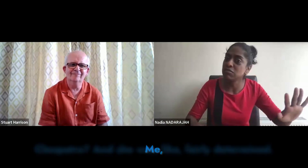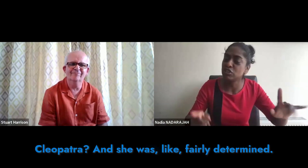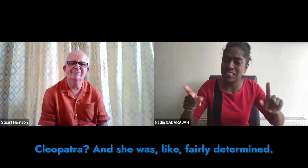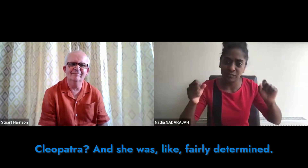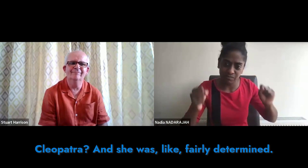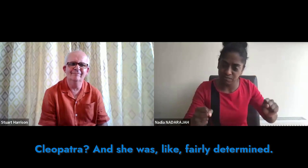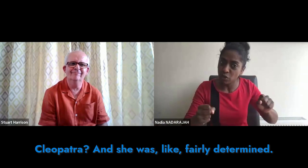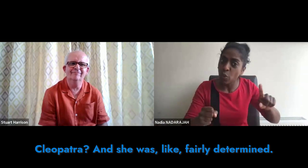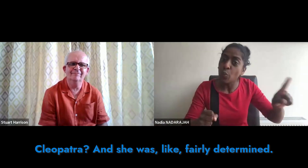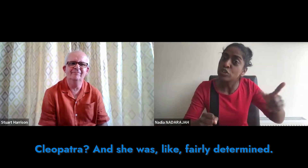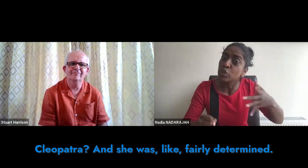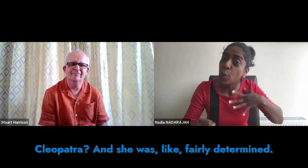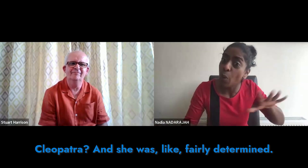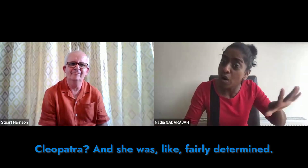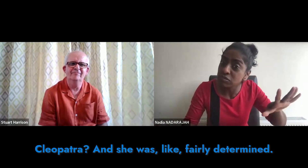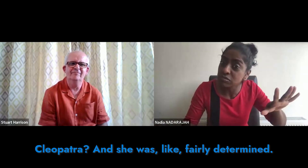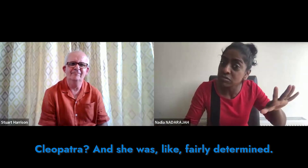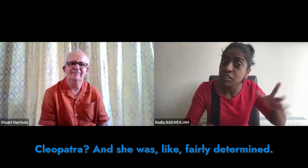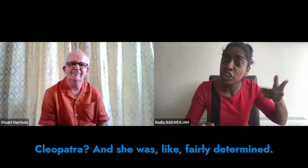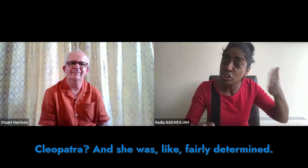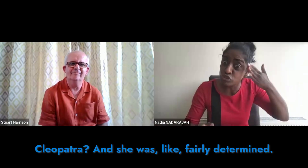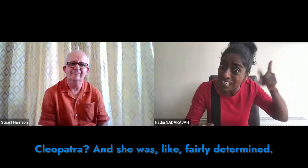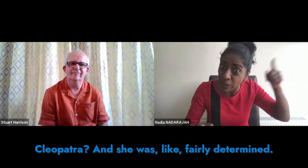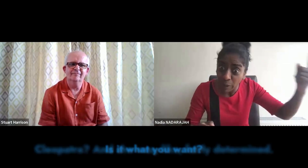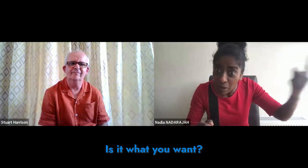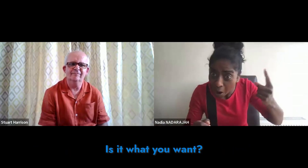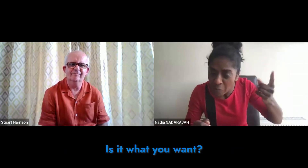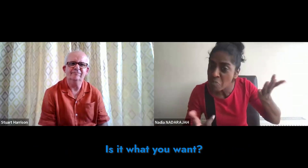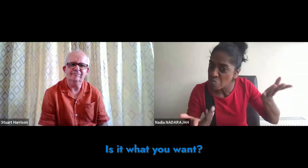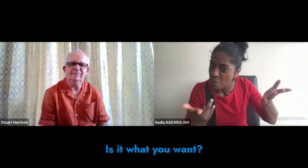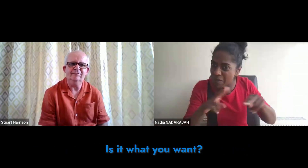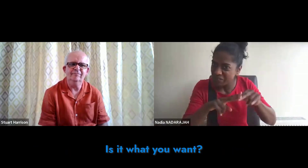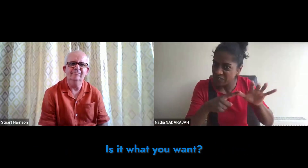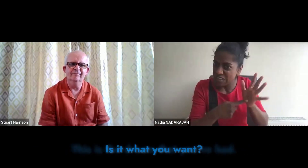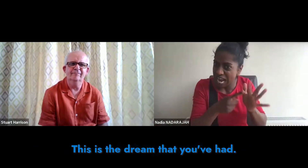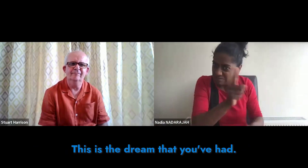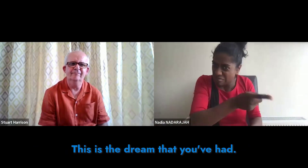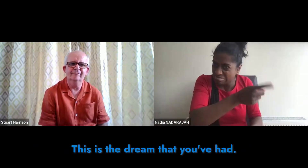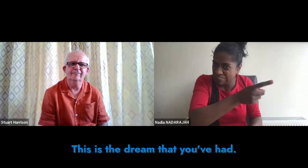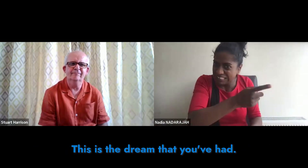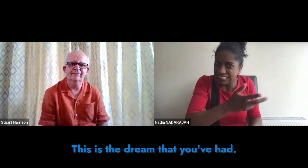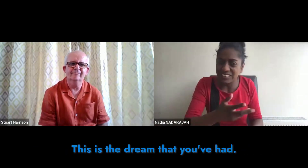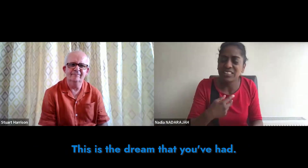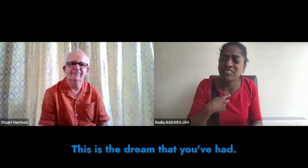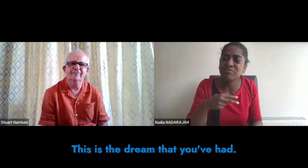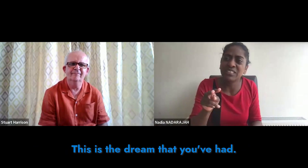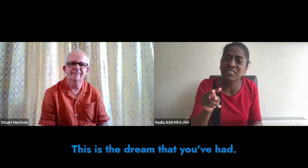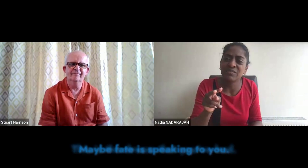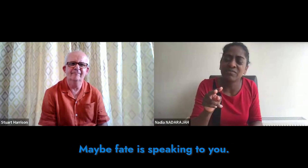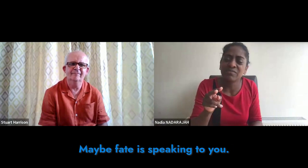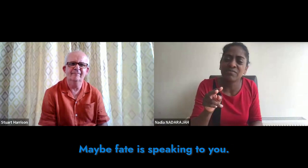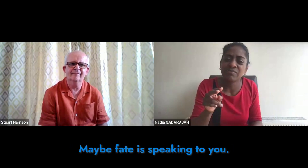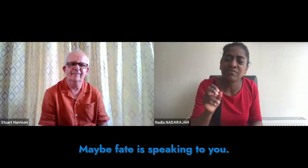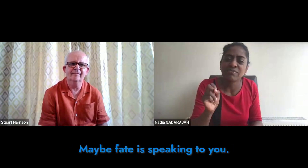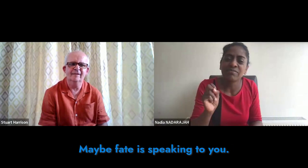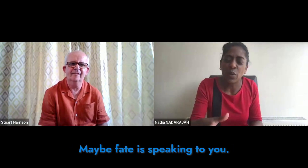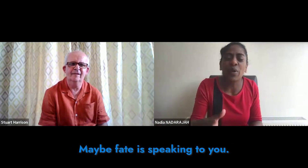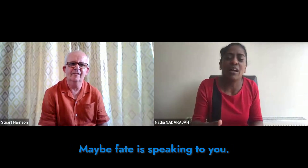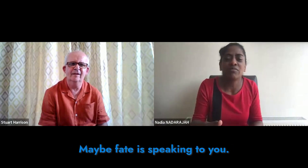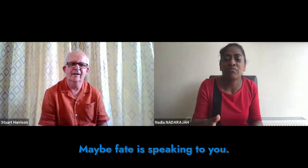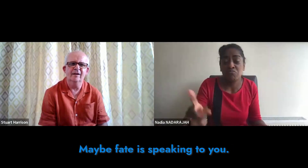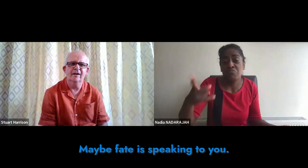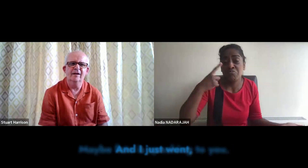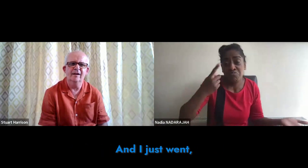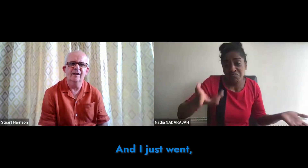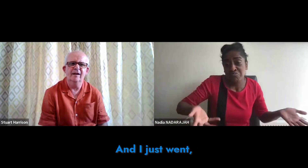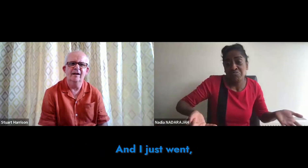Me, Cleopatra, and she was like fairly determined. Is it what you want? This is the dream that you've had. Maybe fate is